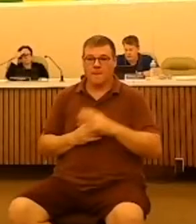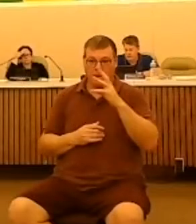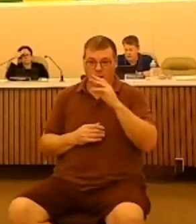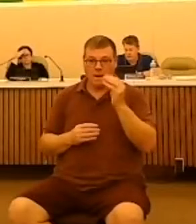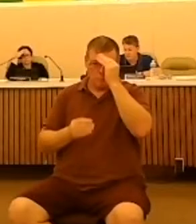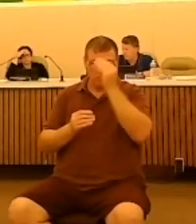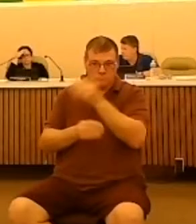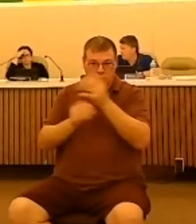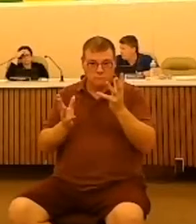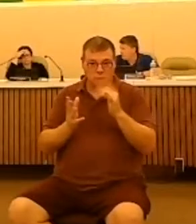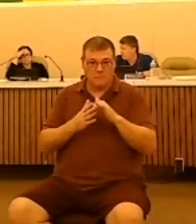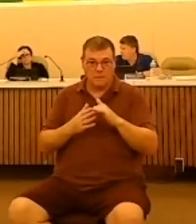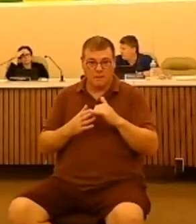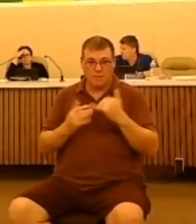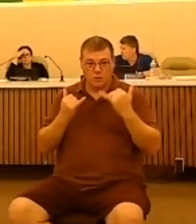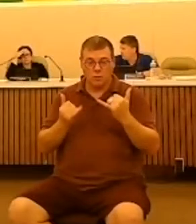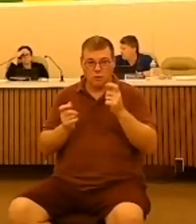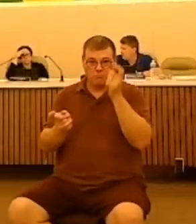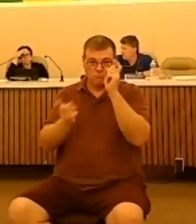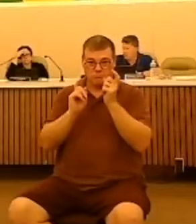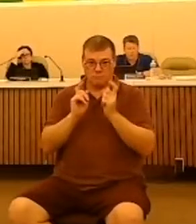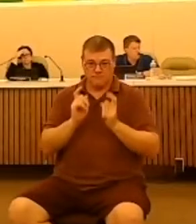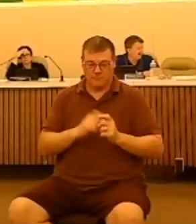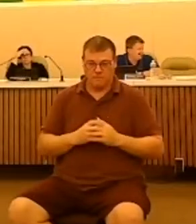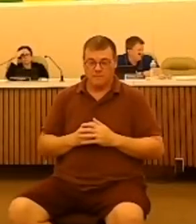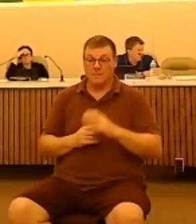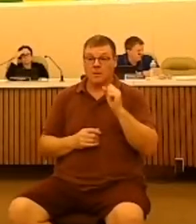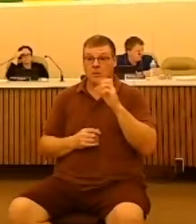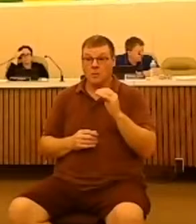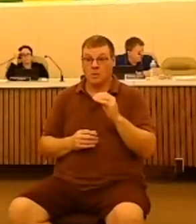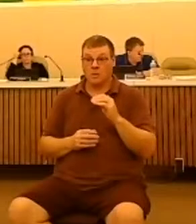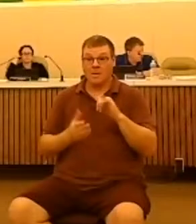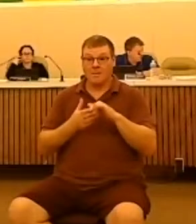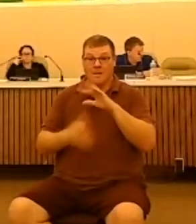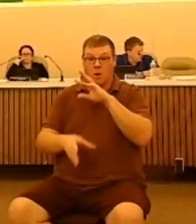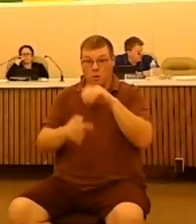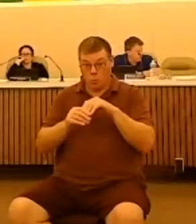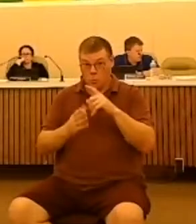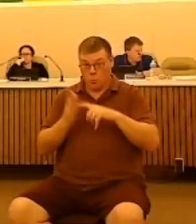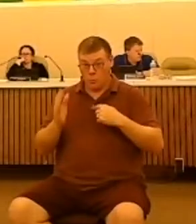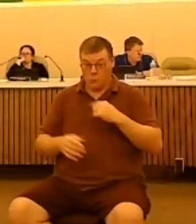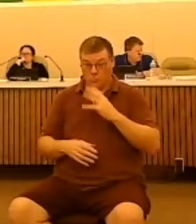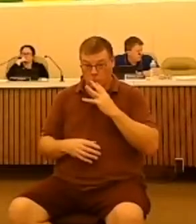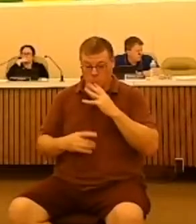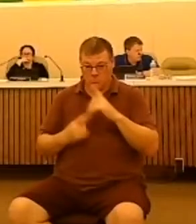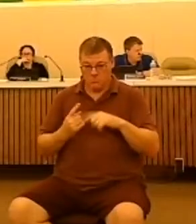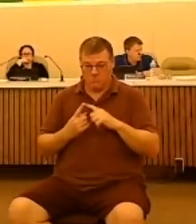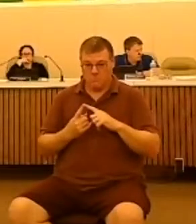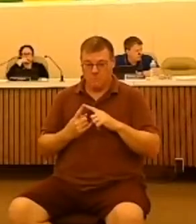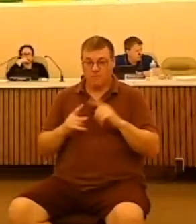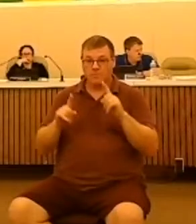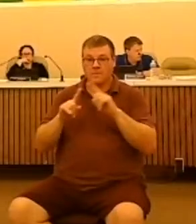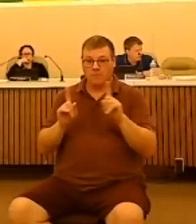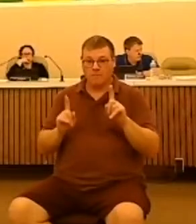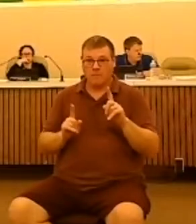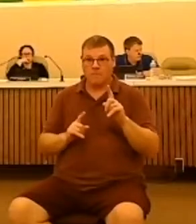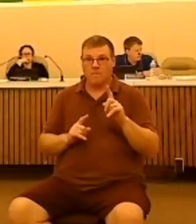that there are no current modifications. So it includes the items we talked about. But as we